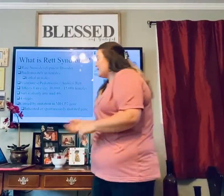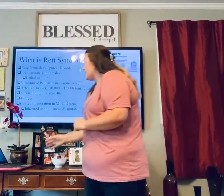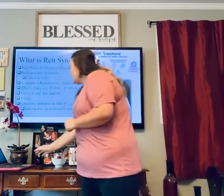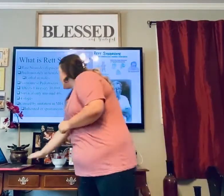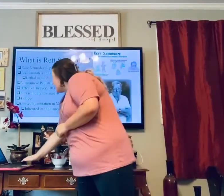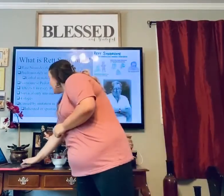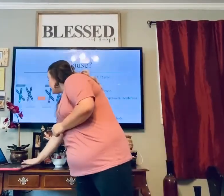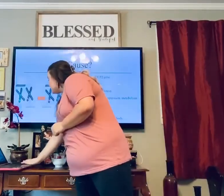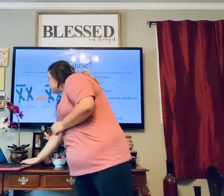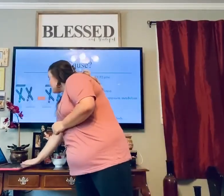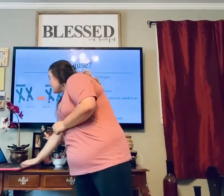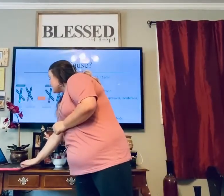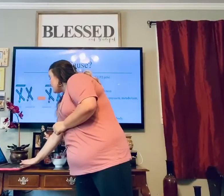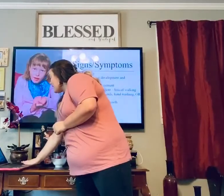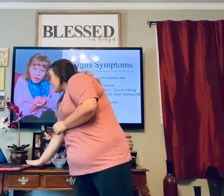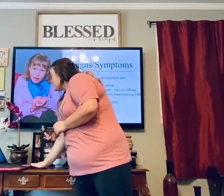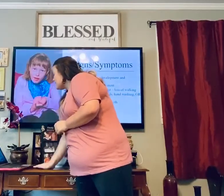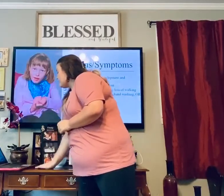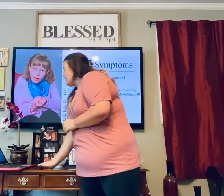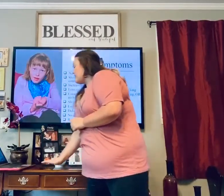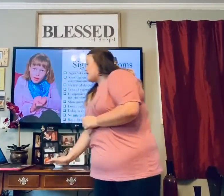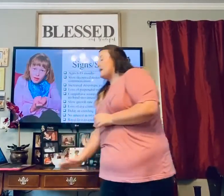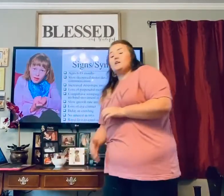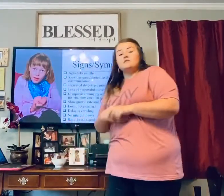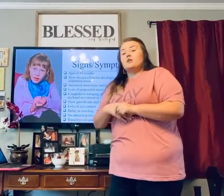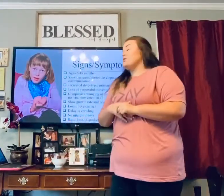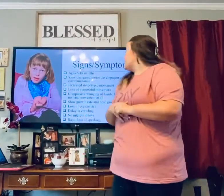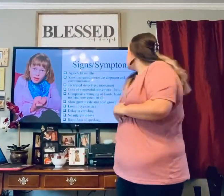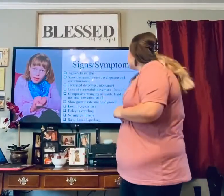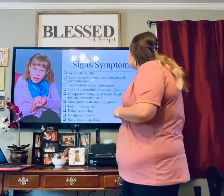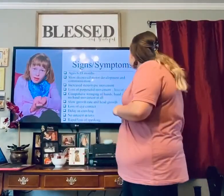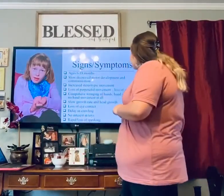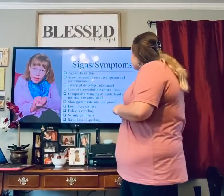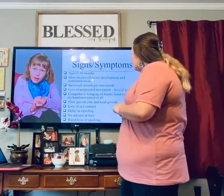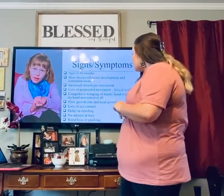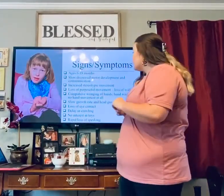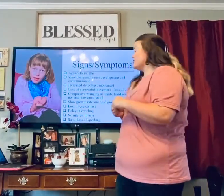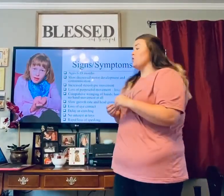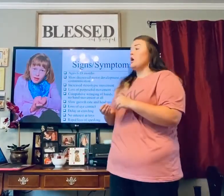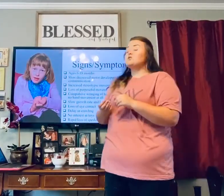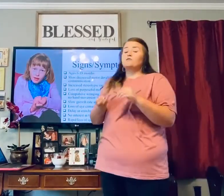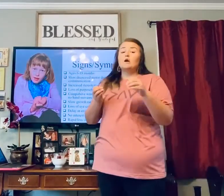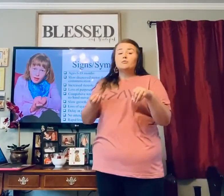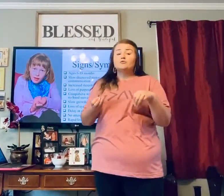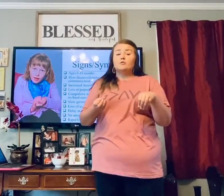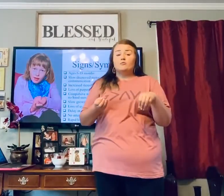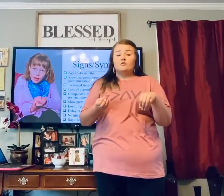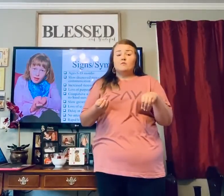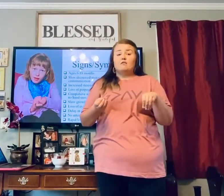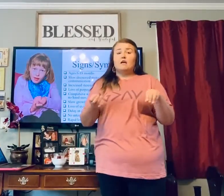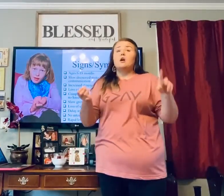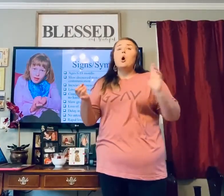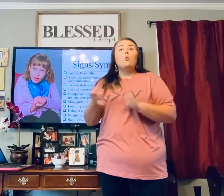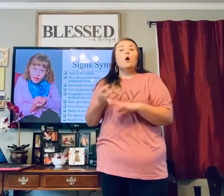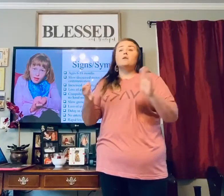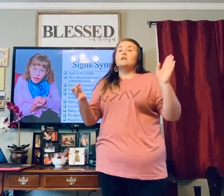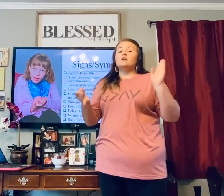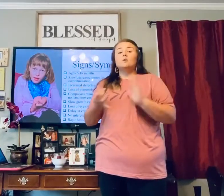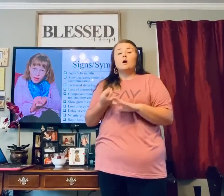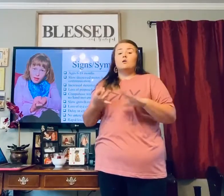etc. And so that is something that parents notice. And there's a loss of purposeful movement, like walking and